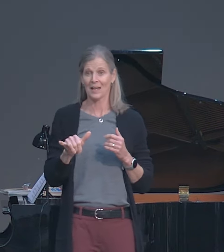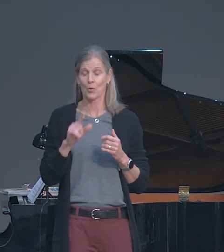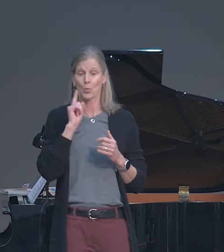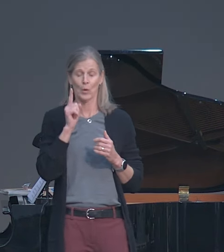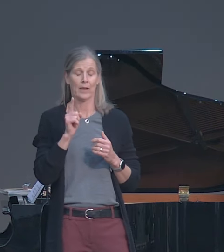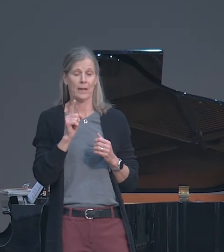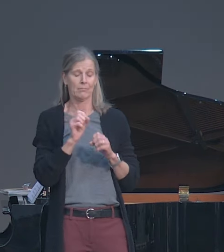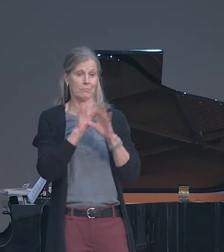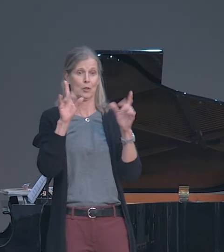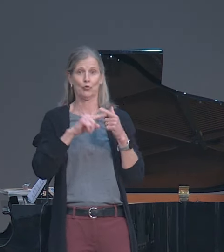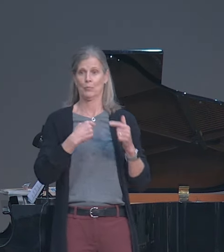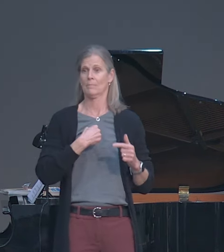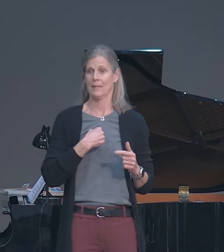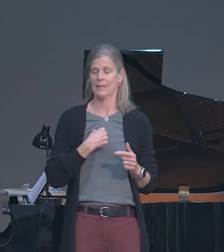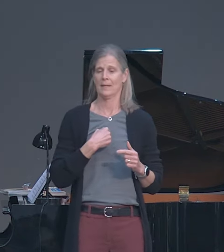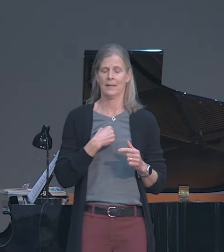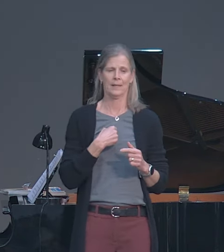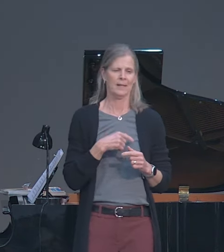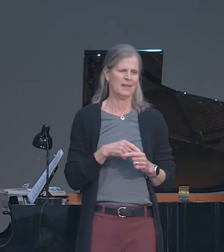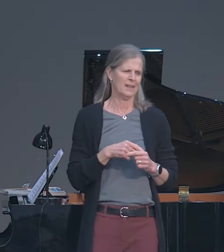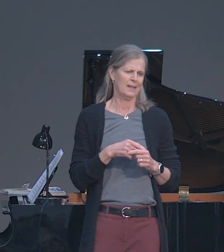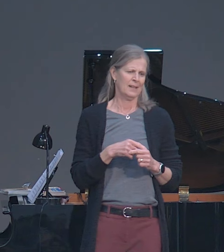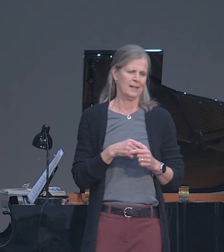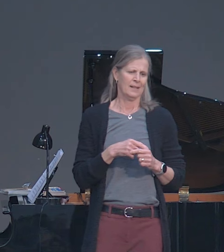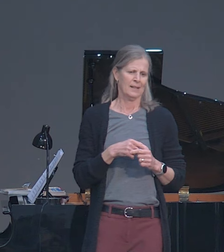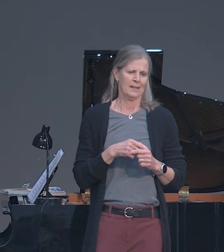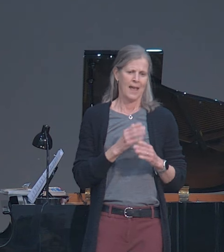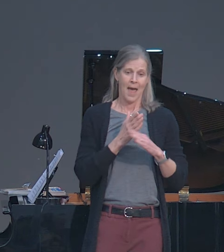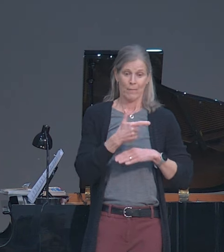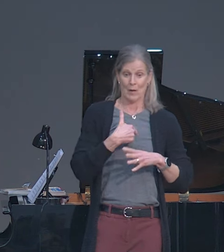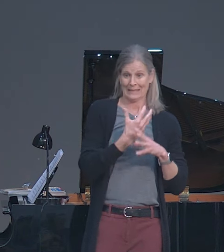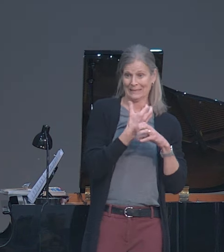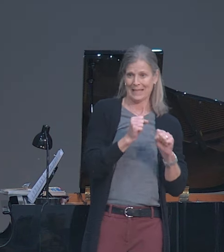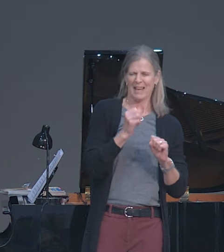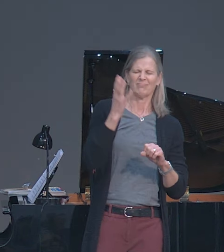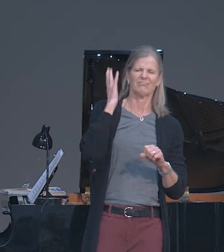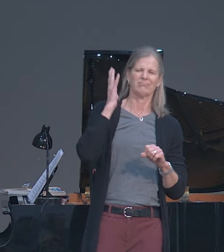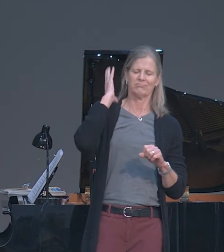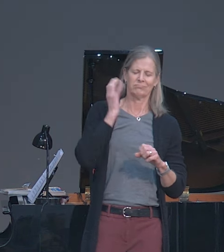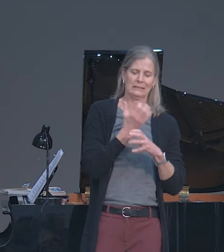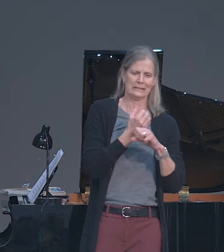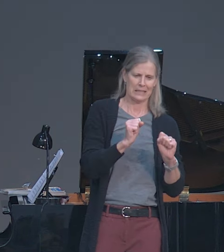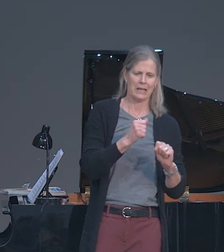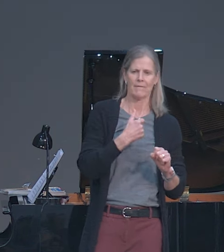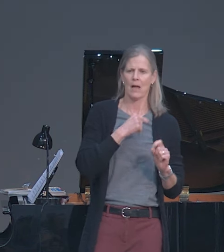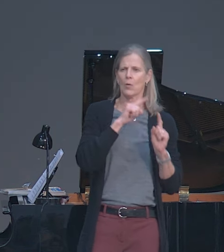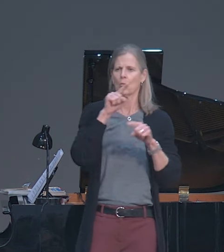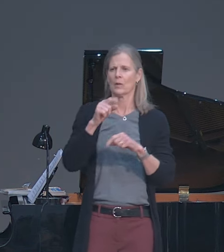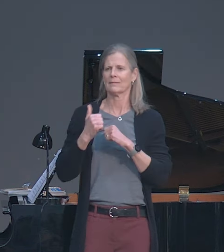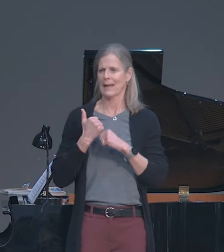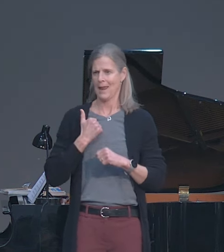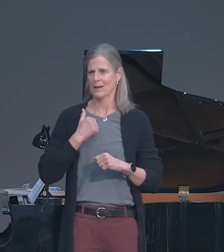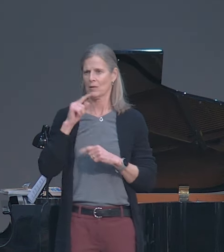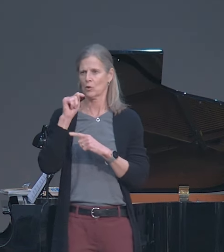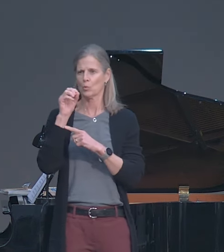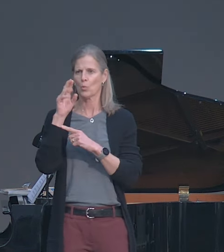for me. It was just a couple of months after I was saved. I was in Toronto,